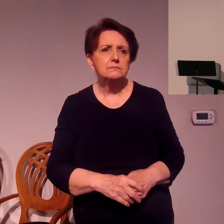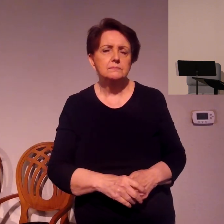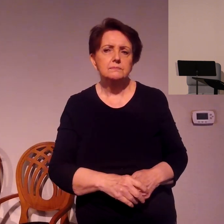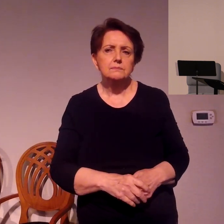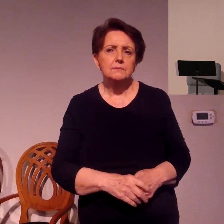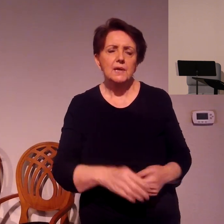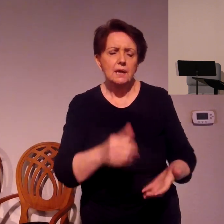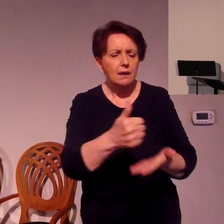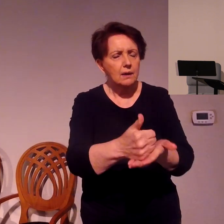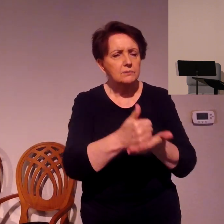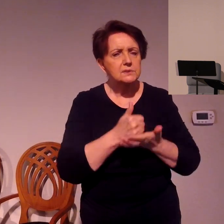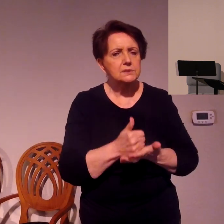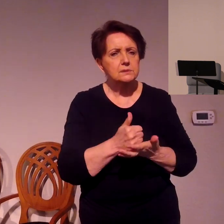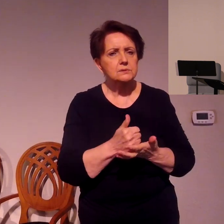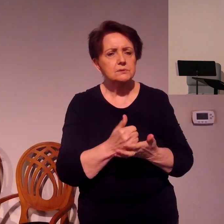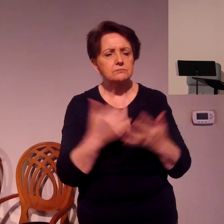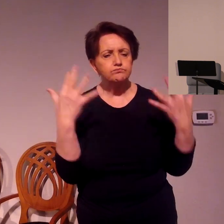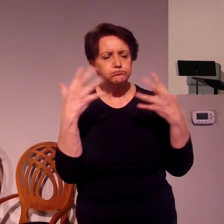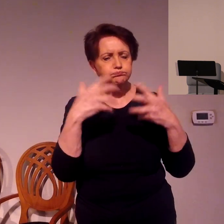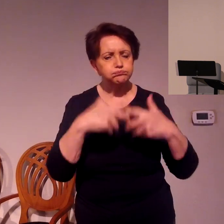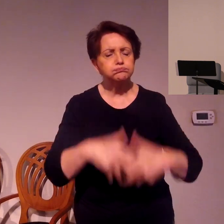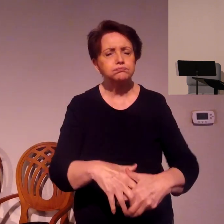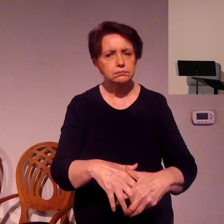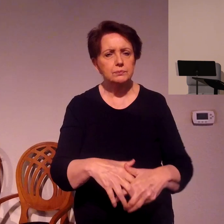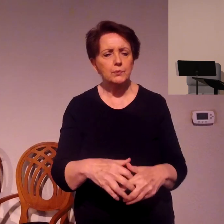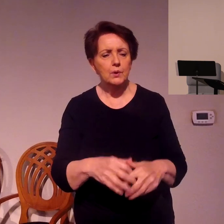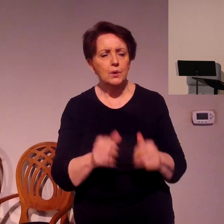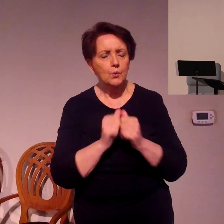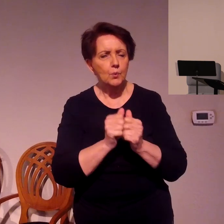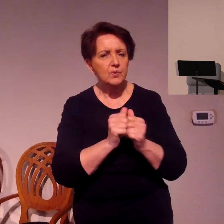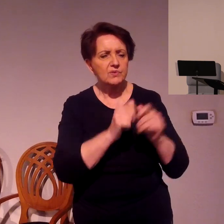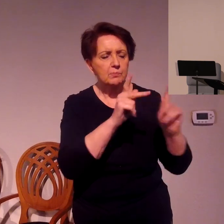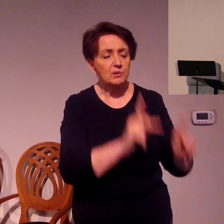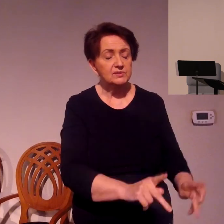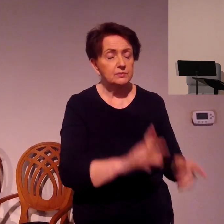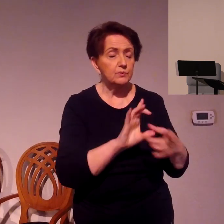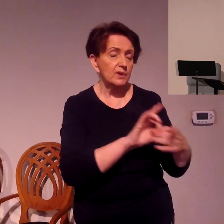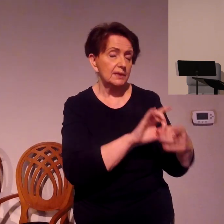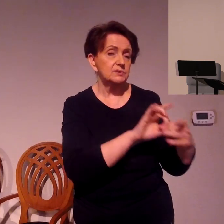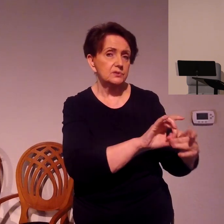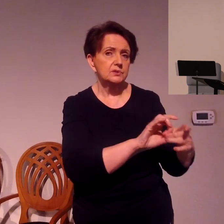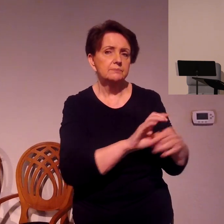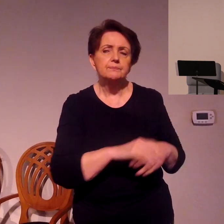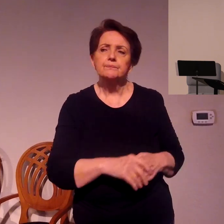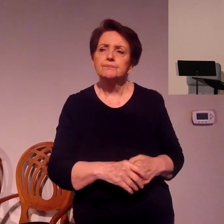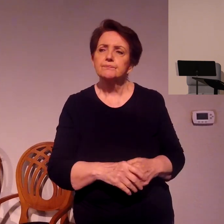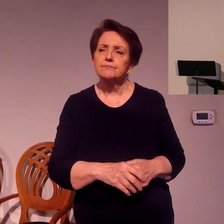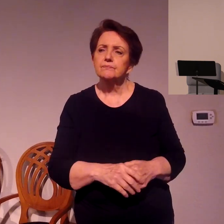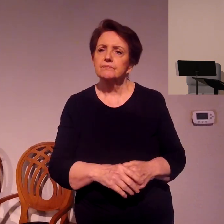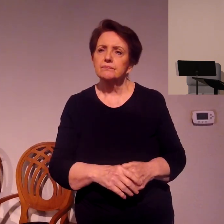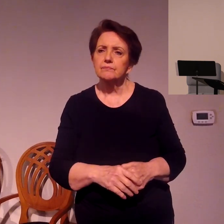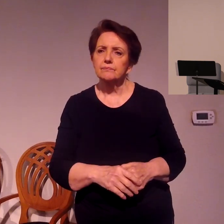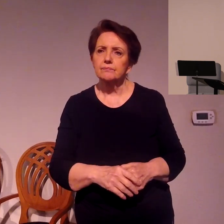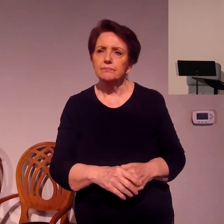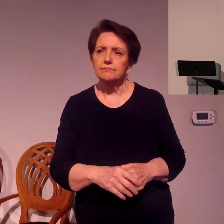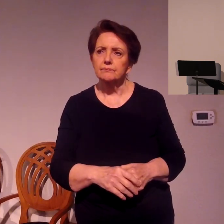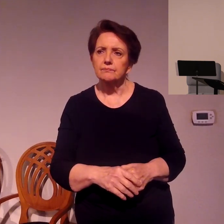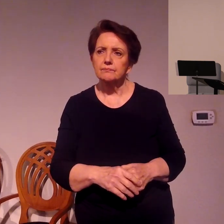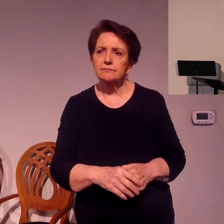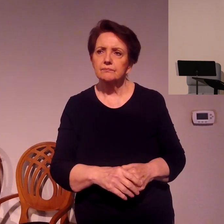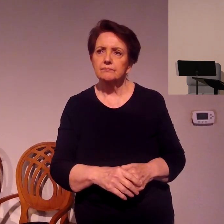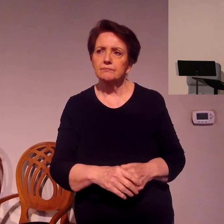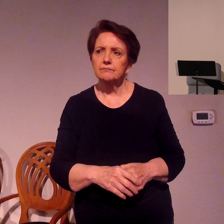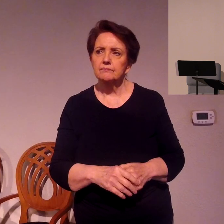assists us in merging and being with the person that we're in relationship with when we're in relationship with